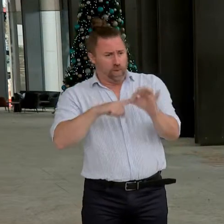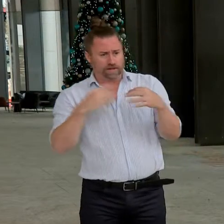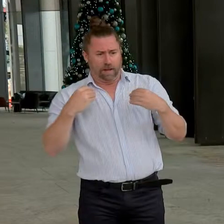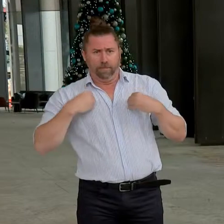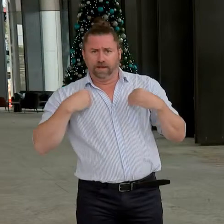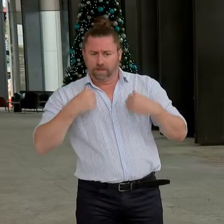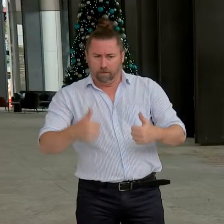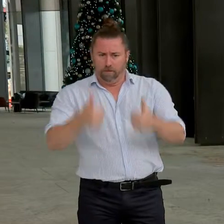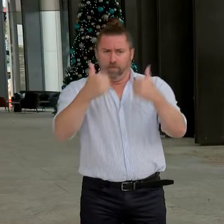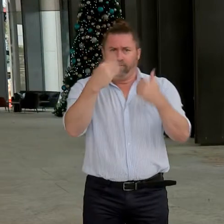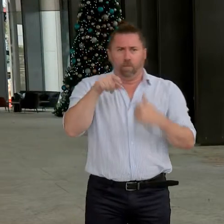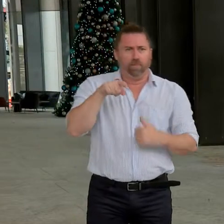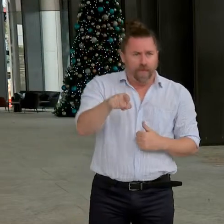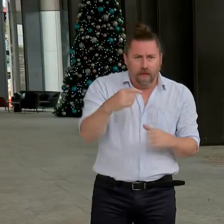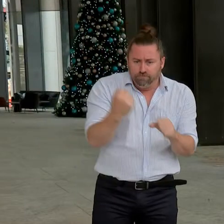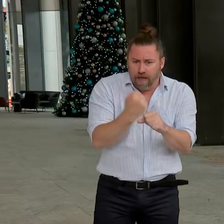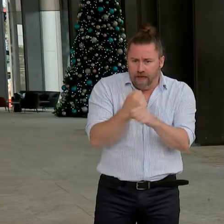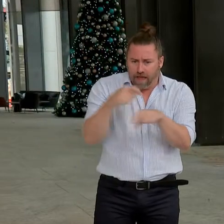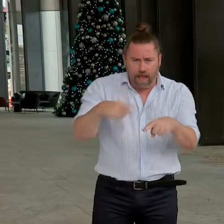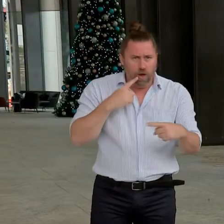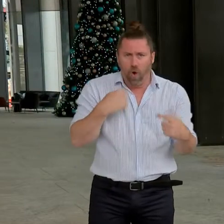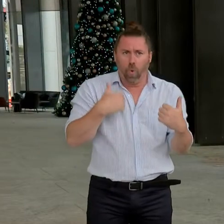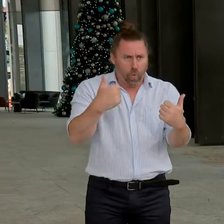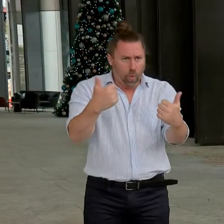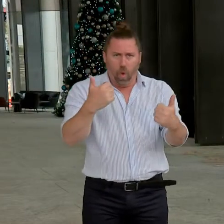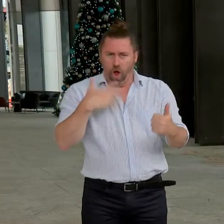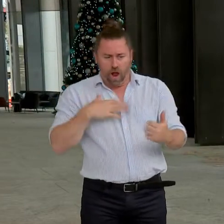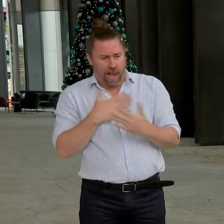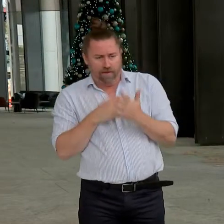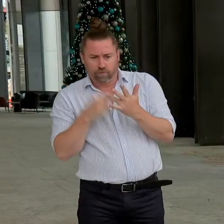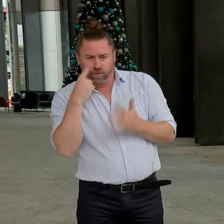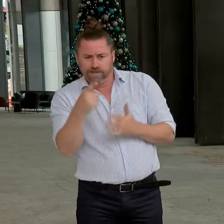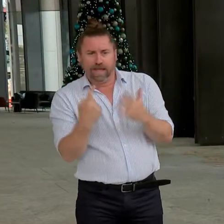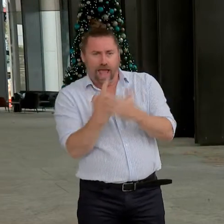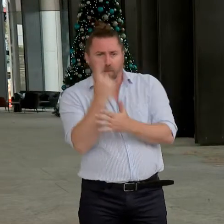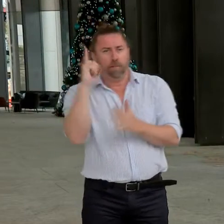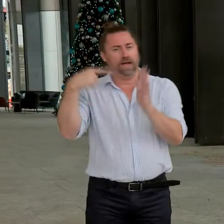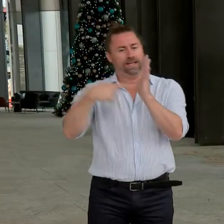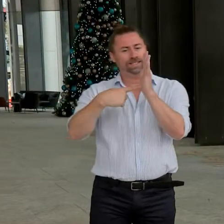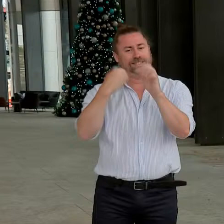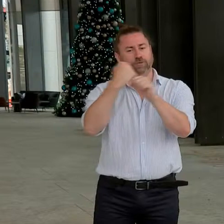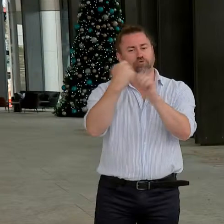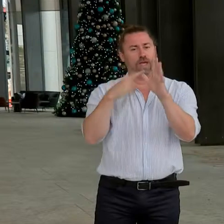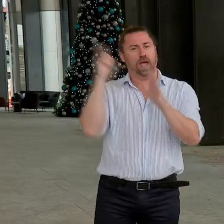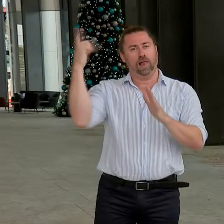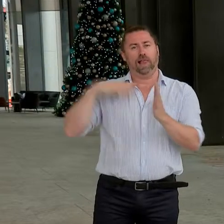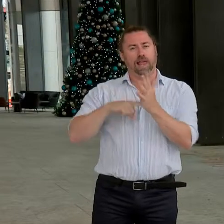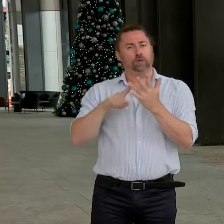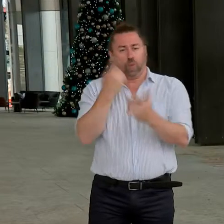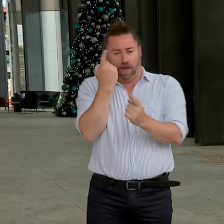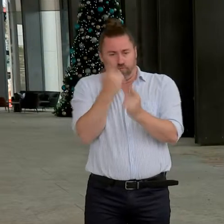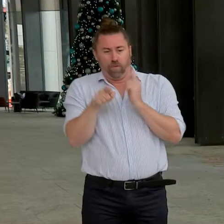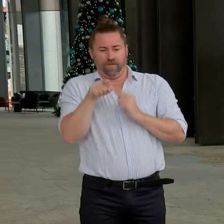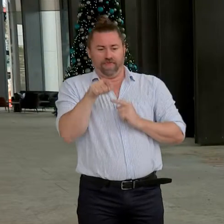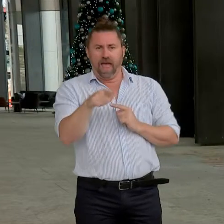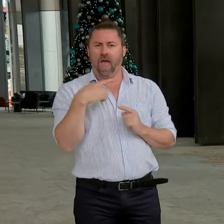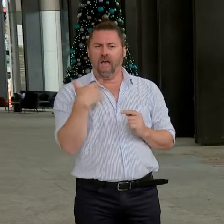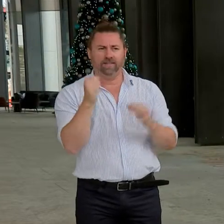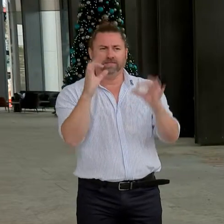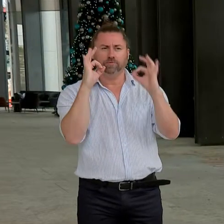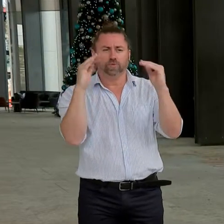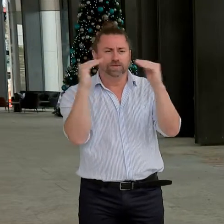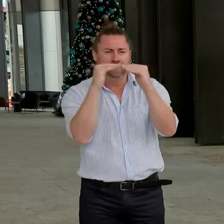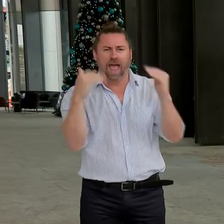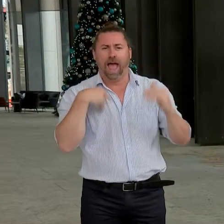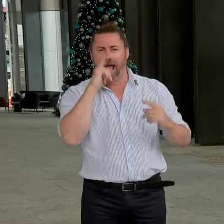to produce these and provide them within Queensland. But it has to be approved. It has to meet our standards, and that